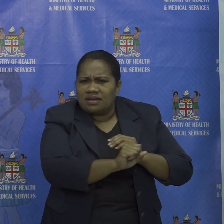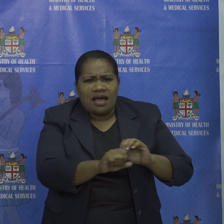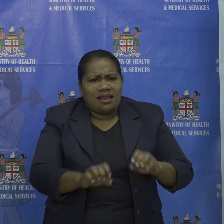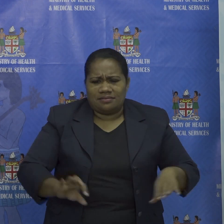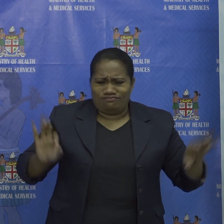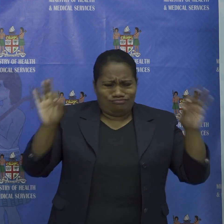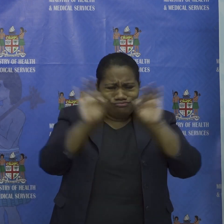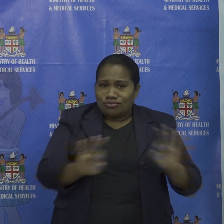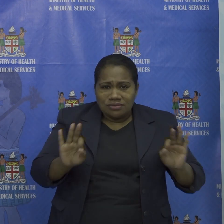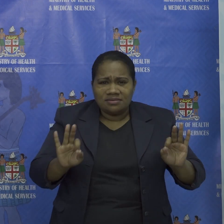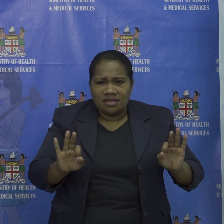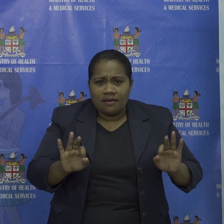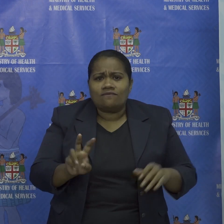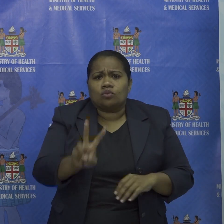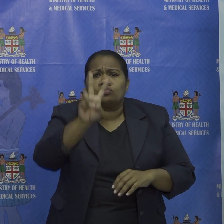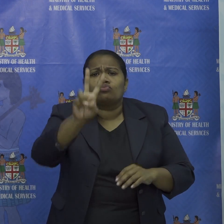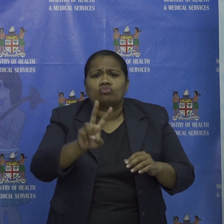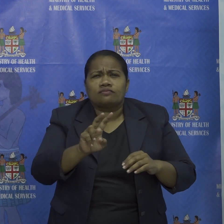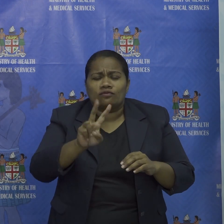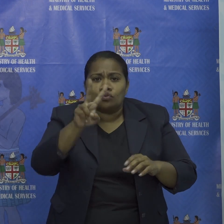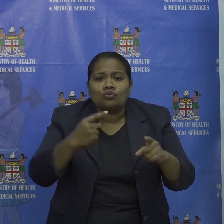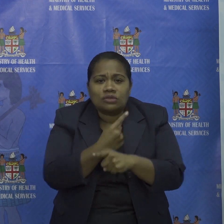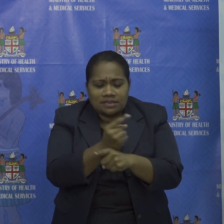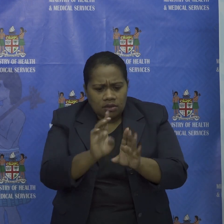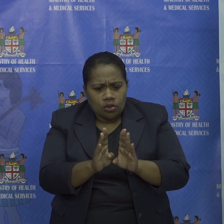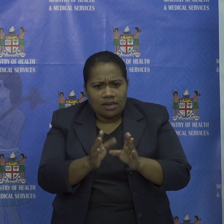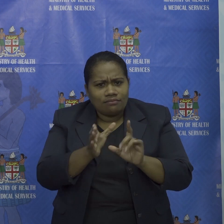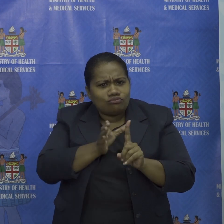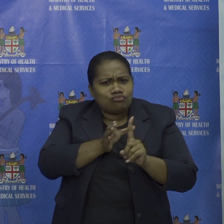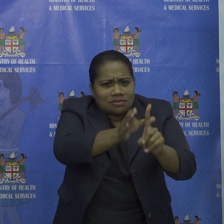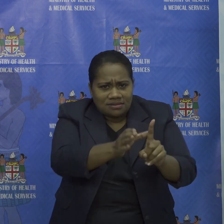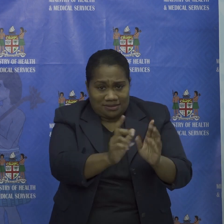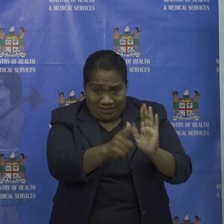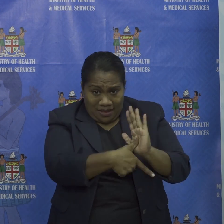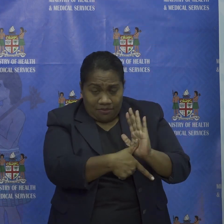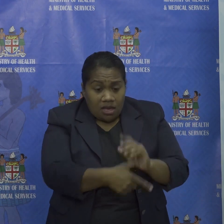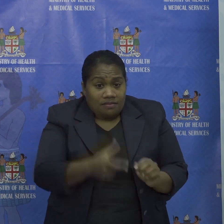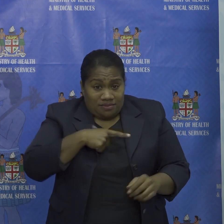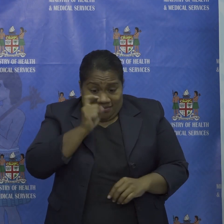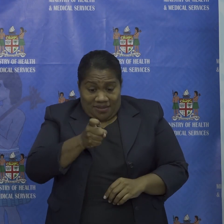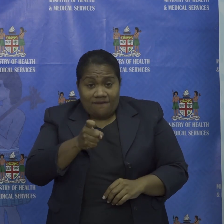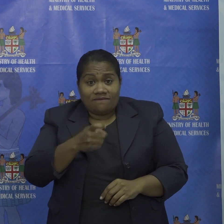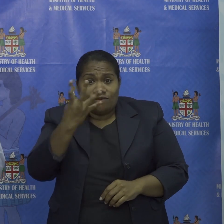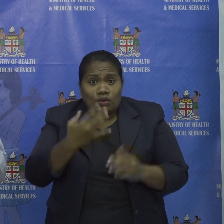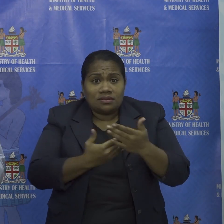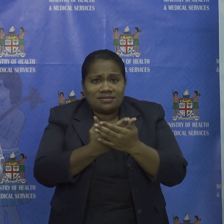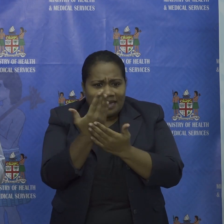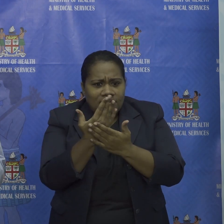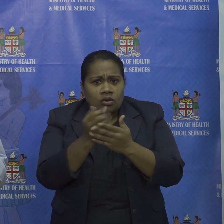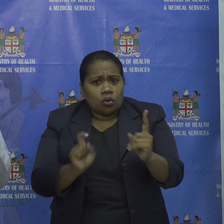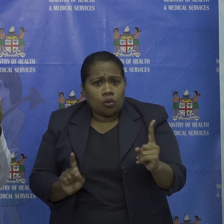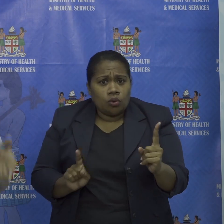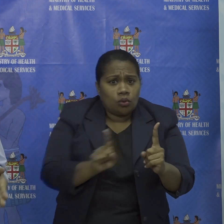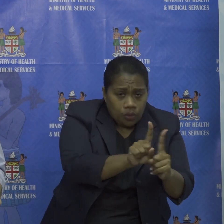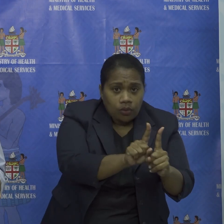a 2-week quarantine period. Because if they came into contact with someone with the virus during the 14-day period,